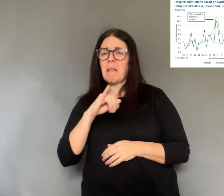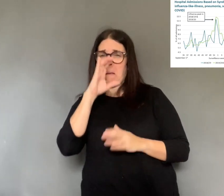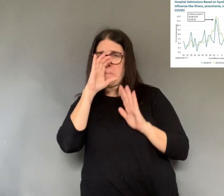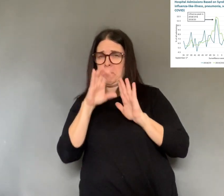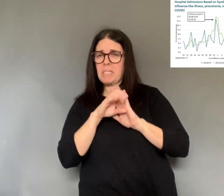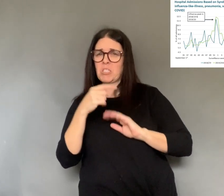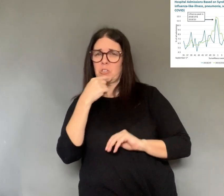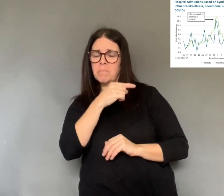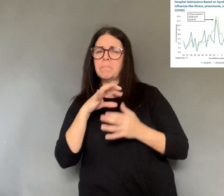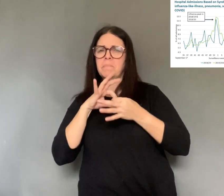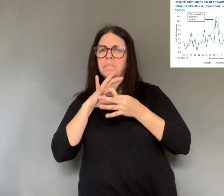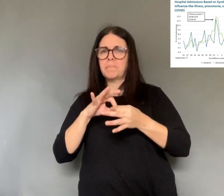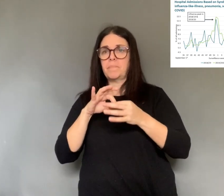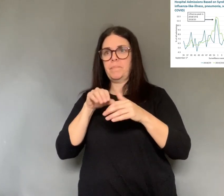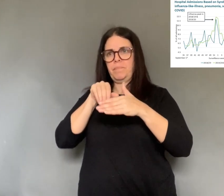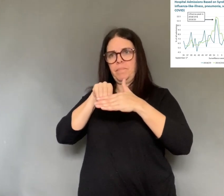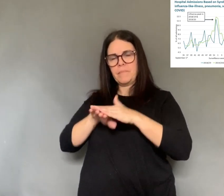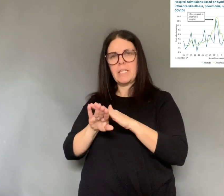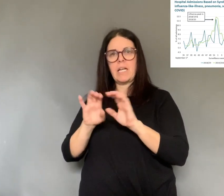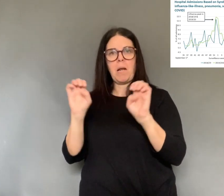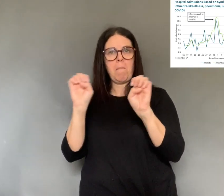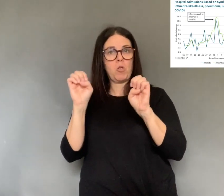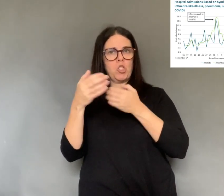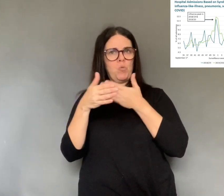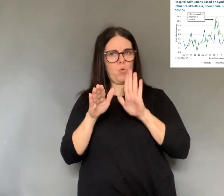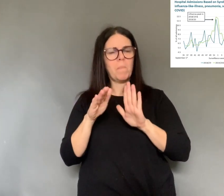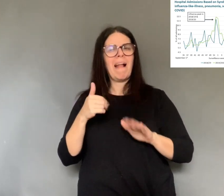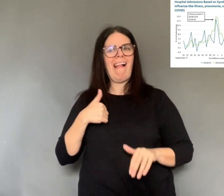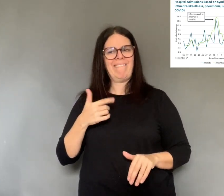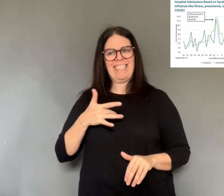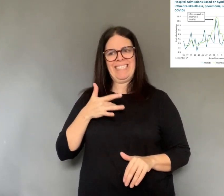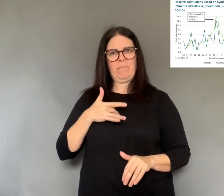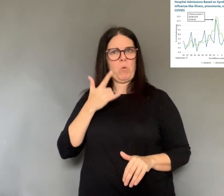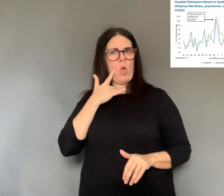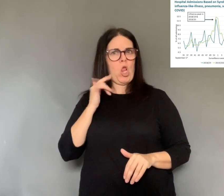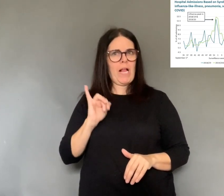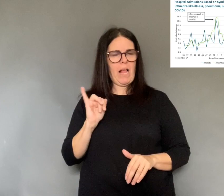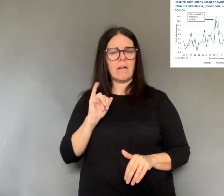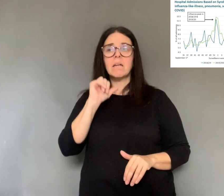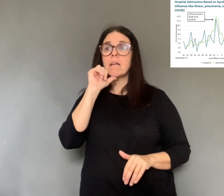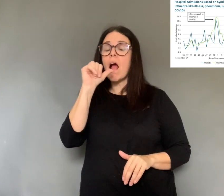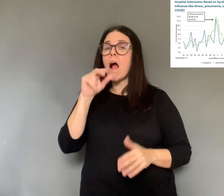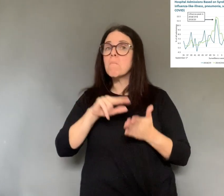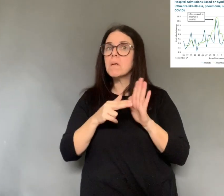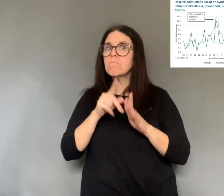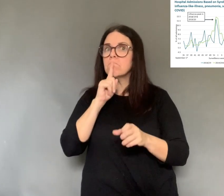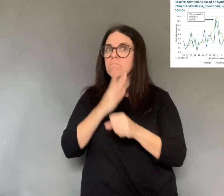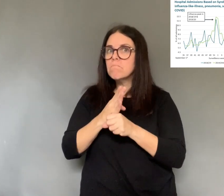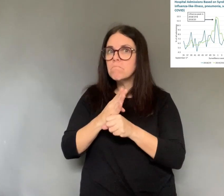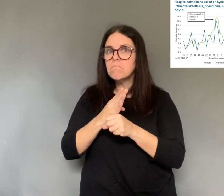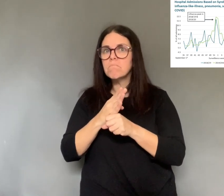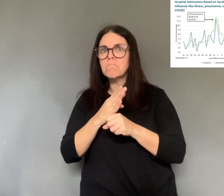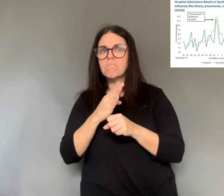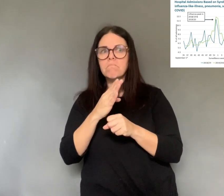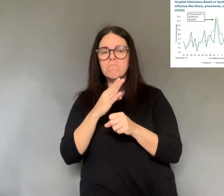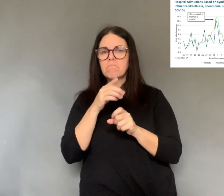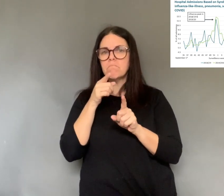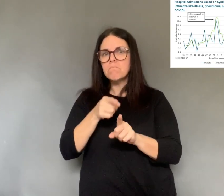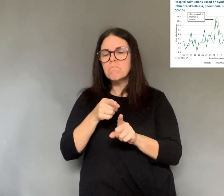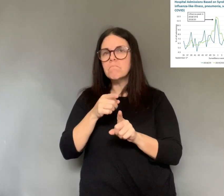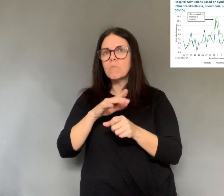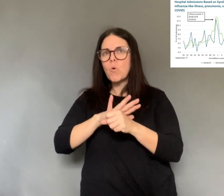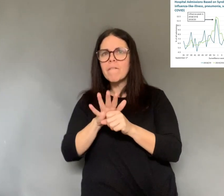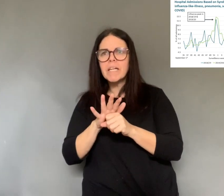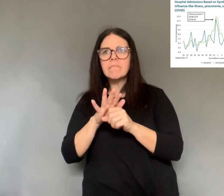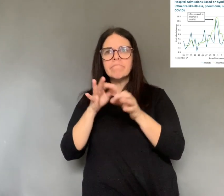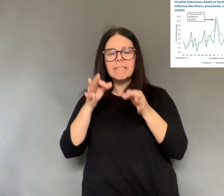So this figure looks at the percentage of emergency department visits that were based on one's symptoms and not an official diagnosis. This type